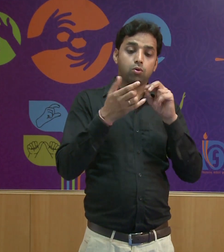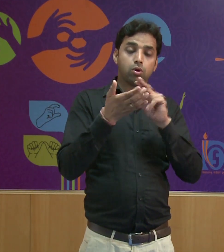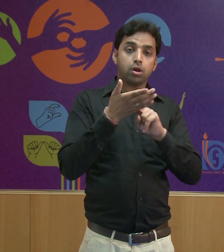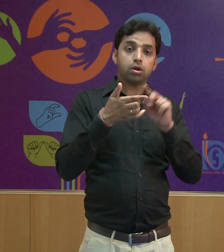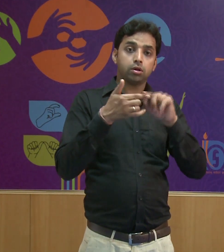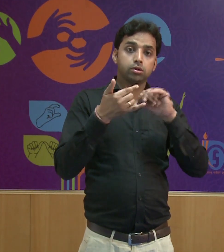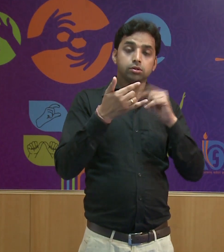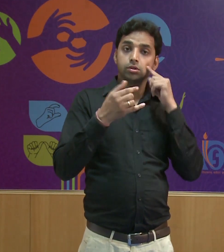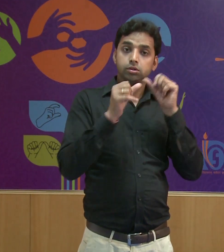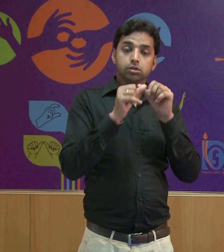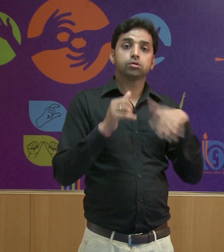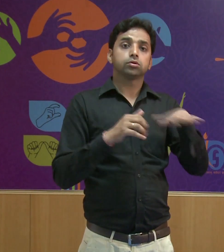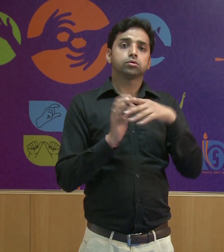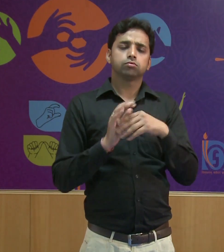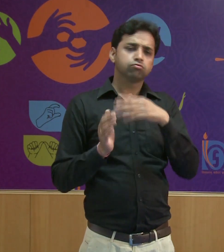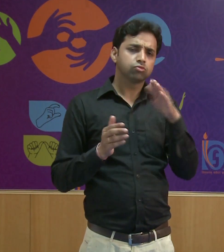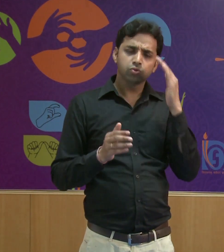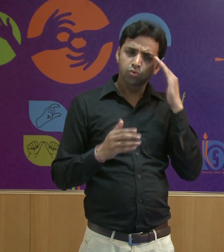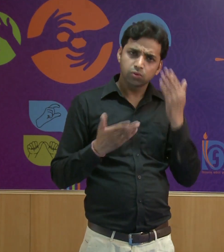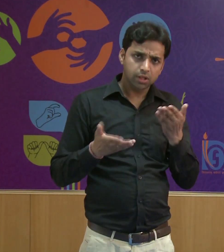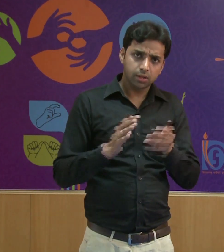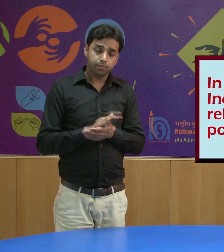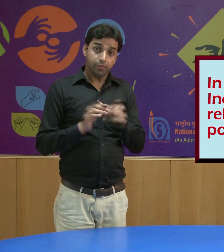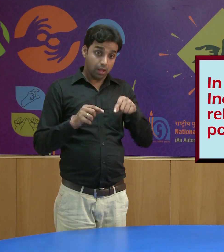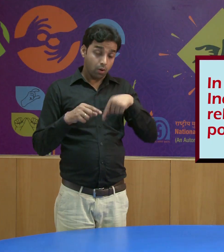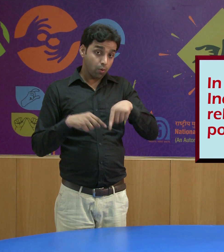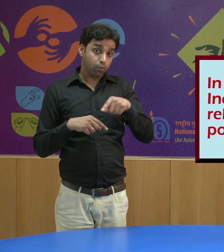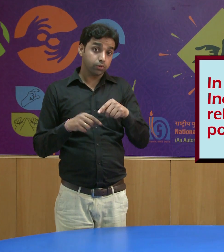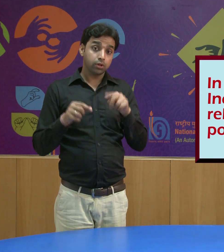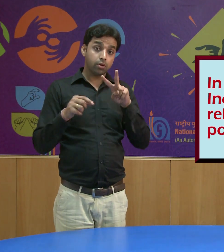Learners, do you know that on the Bali